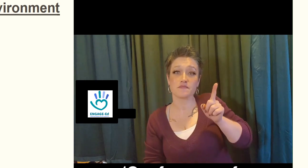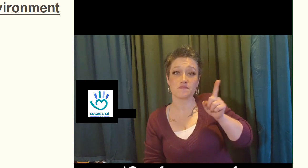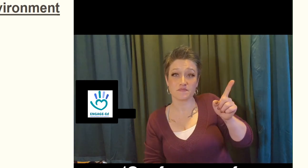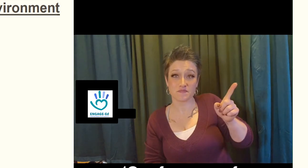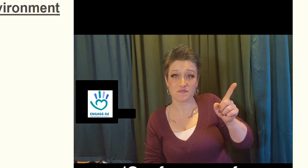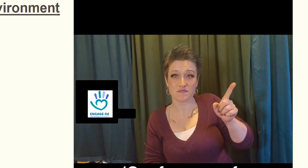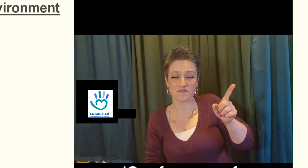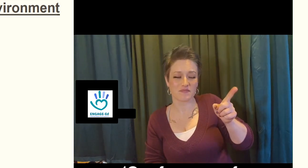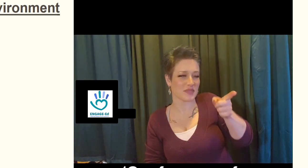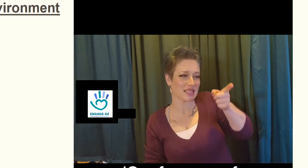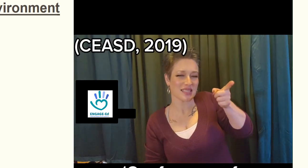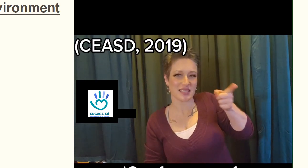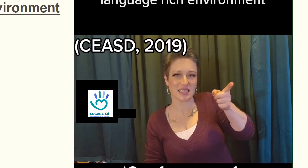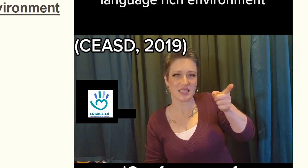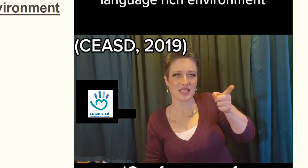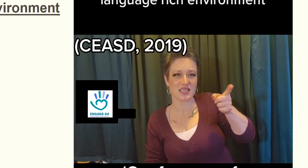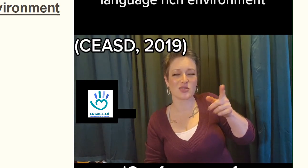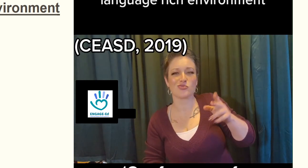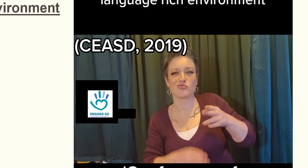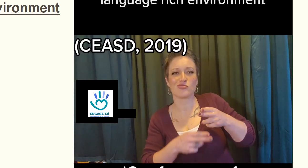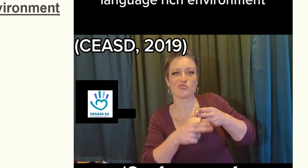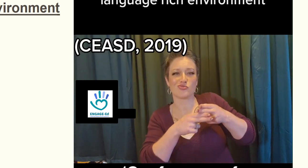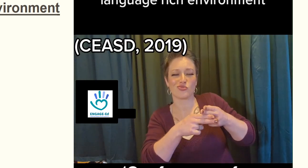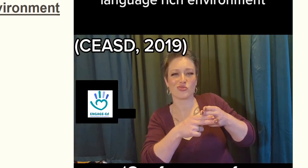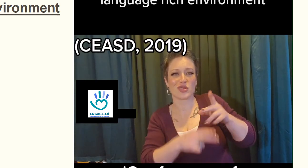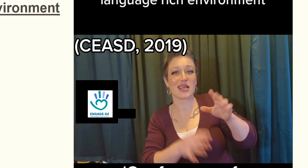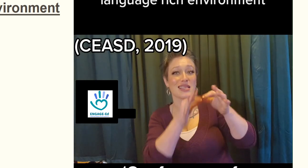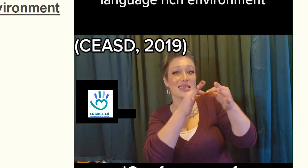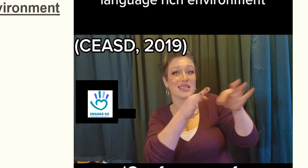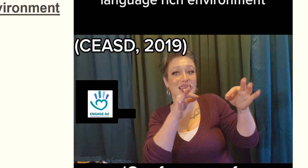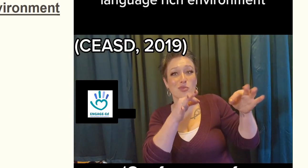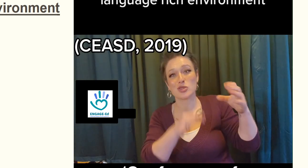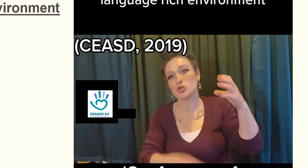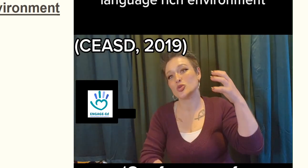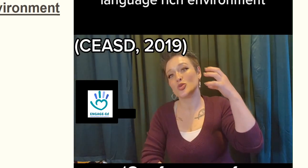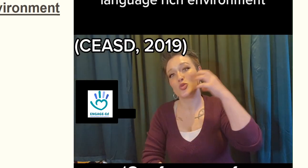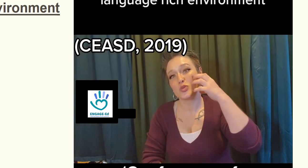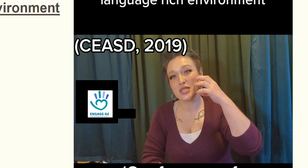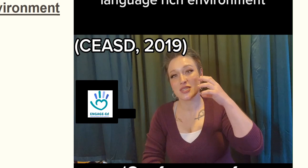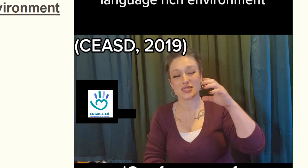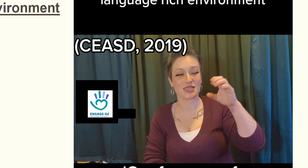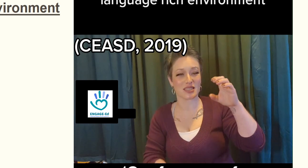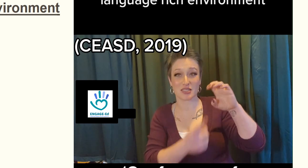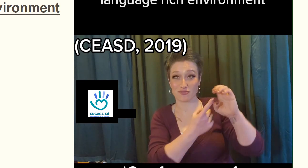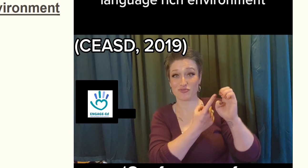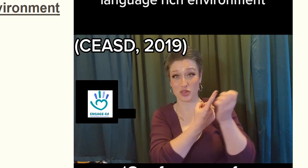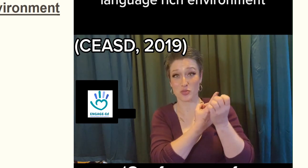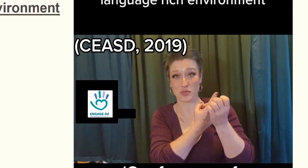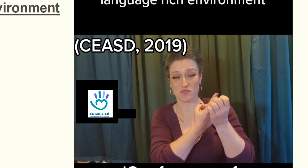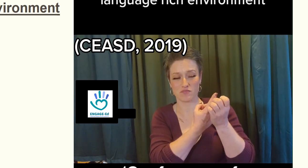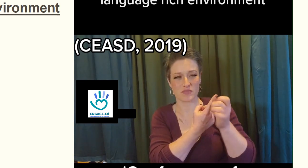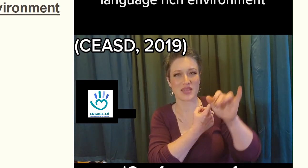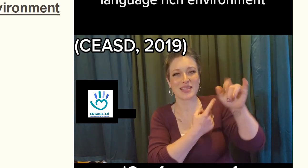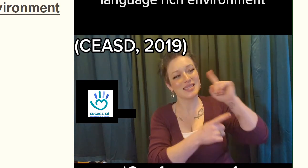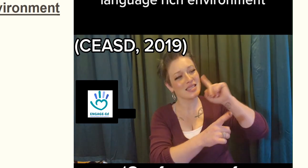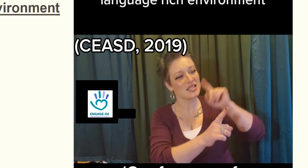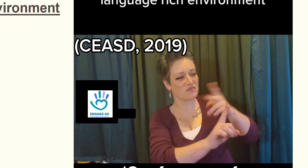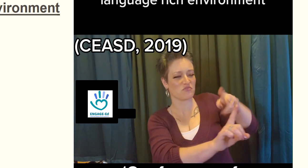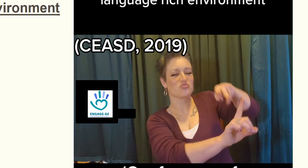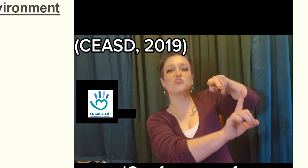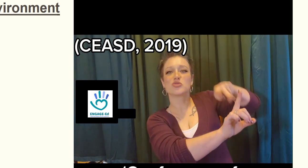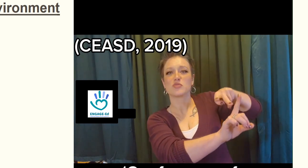Okay. This is called a language-rich environment.